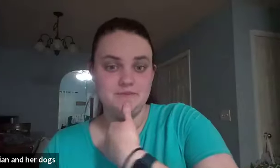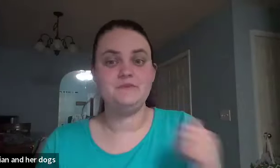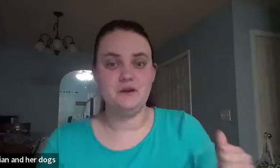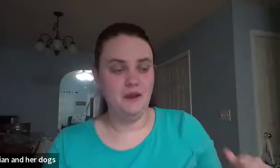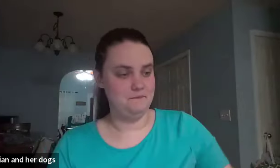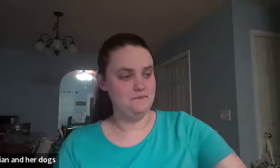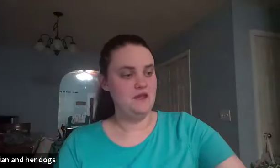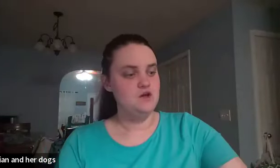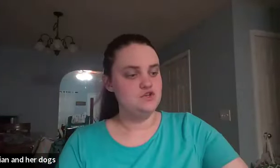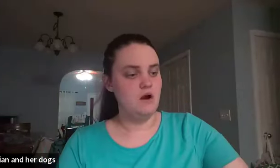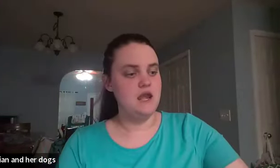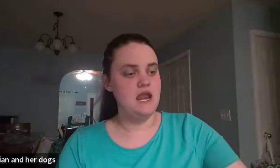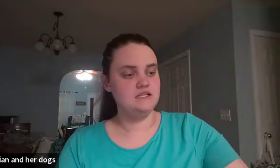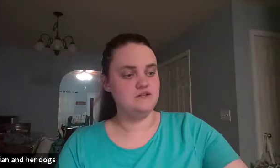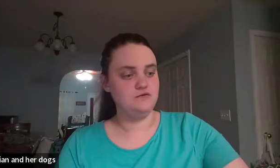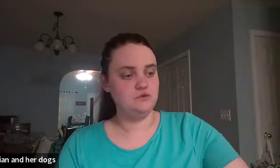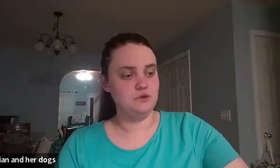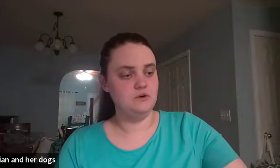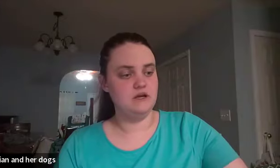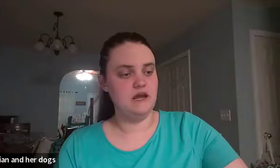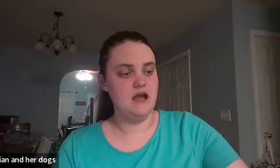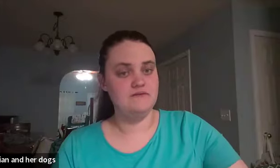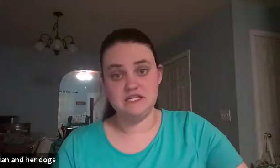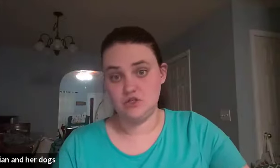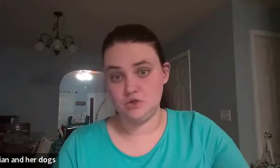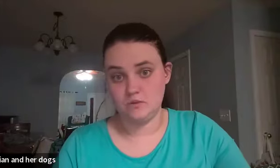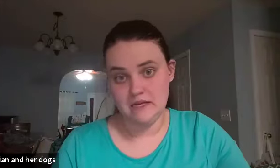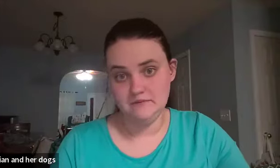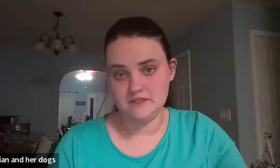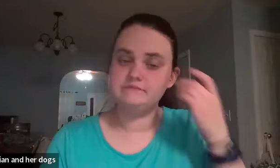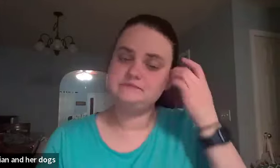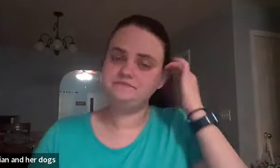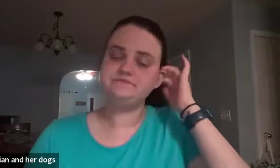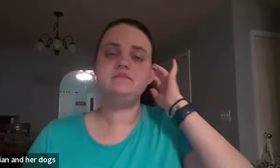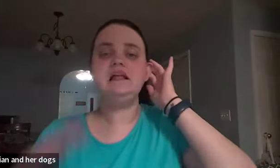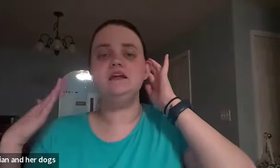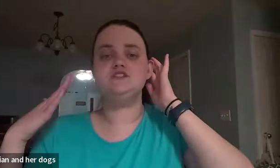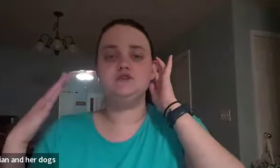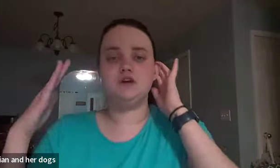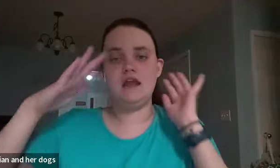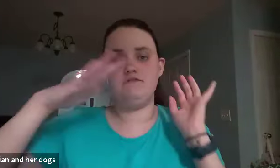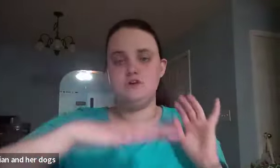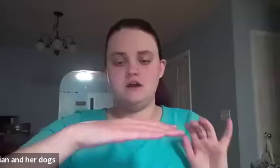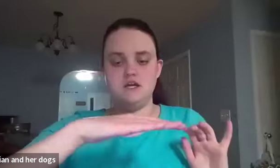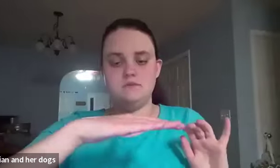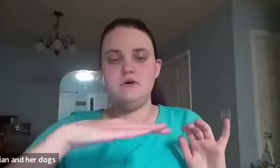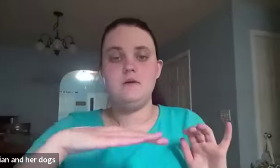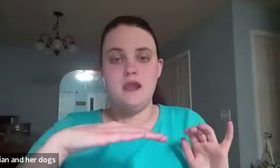strawberry. Okay. So our next fruit we're going to have is grapes. And so you're going to have your non-dominant palm